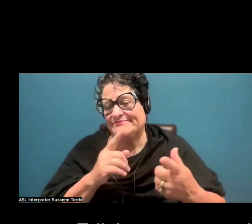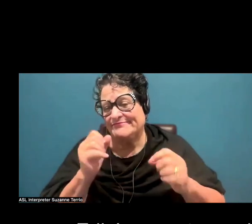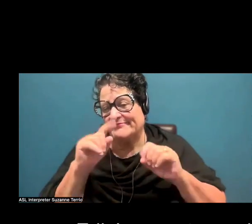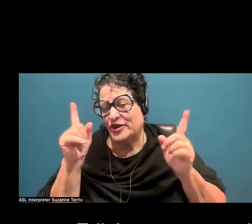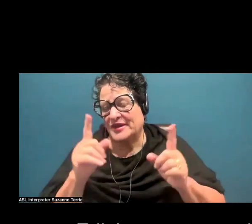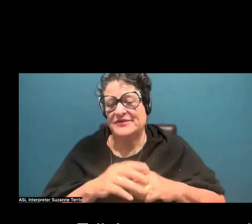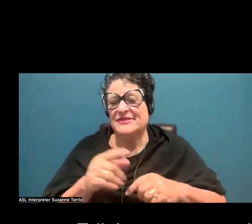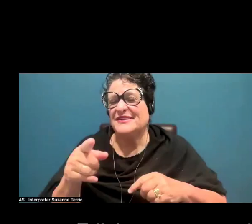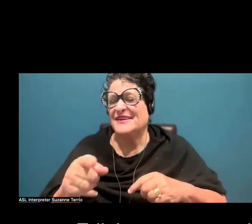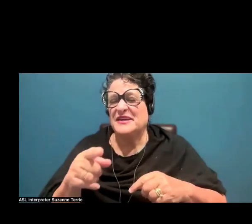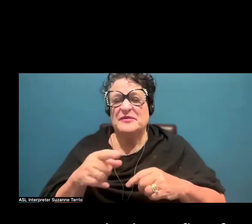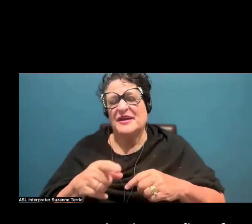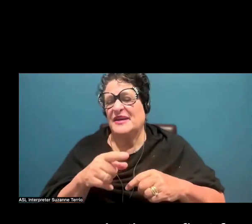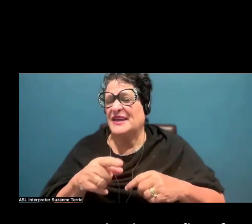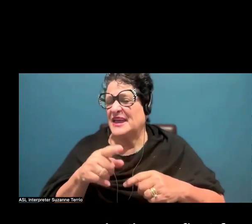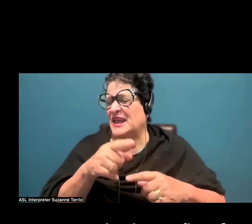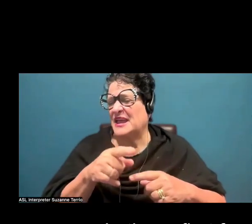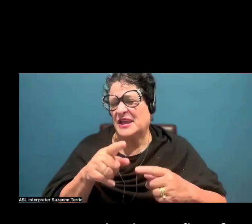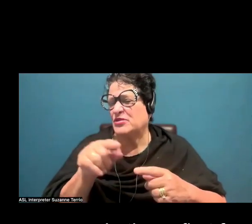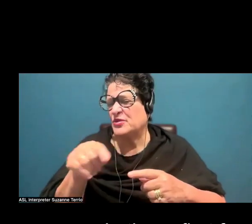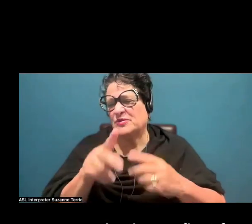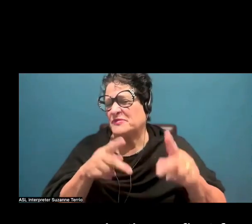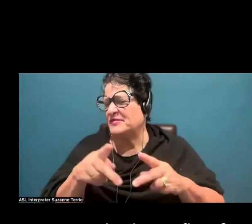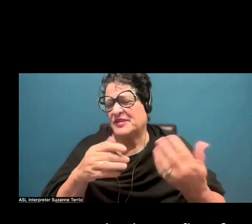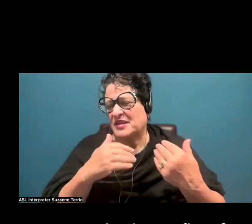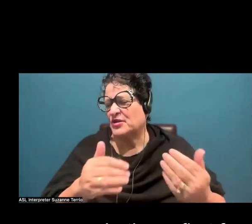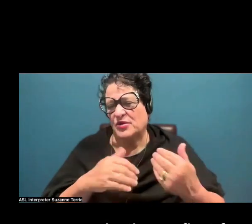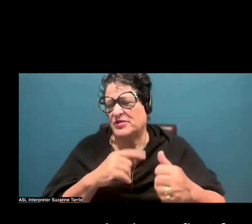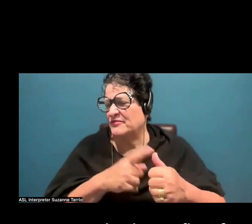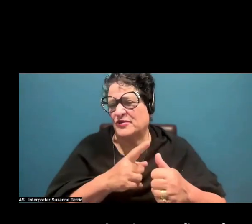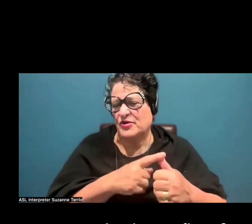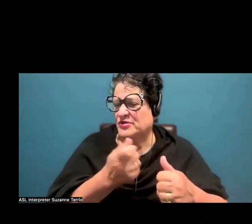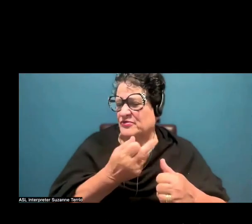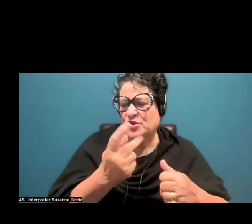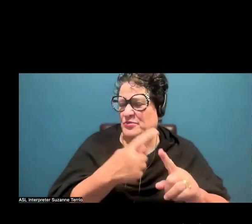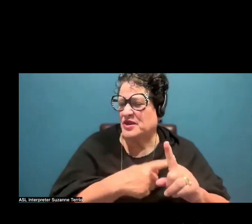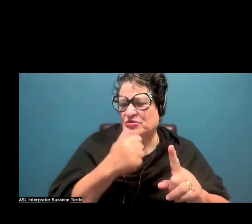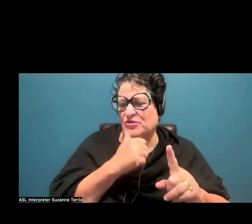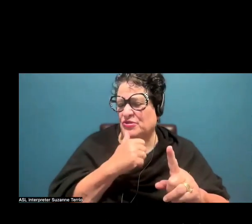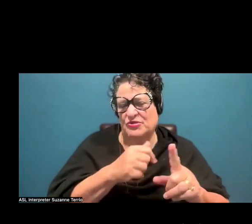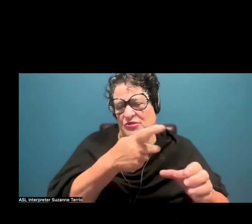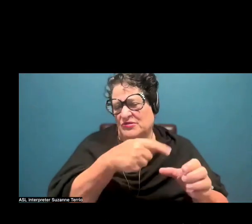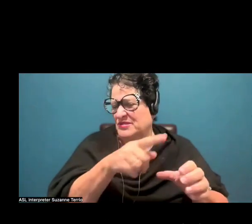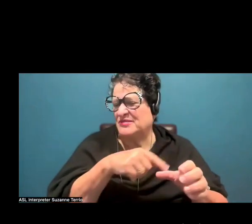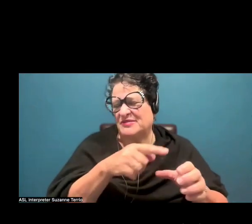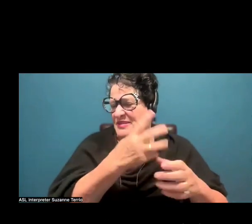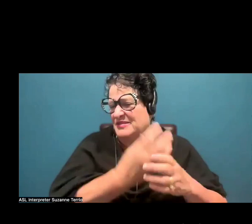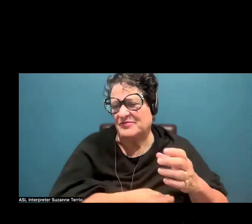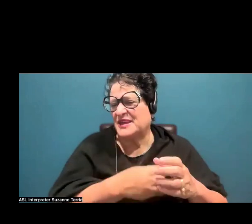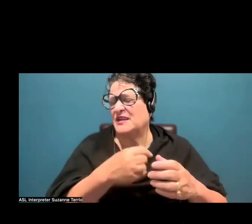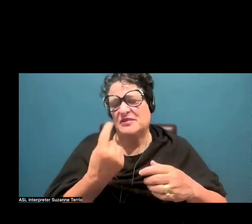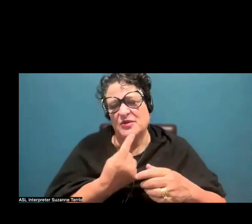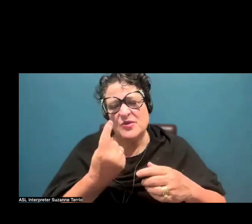get along so well with Jane's. In those first few months after the girls disappeared, they did everything as a quartet. Every interview, every